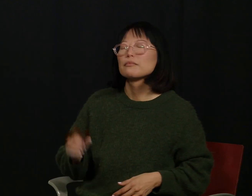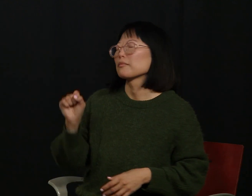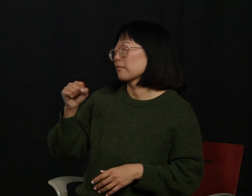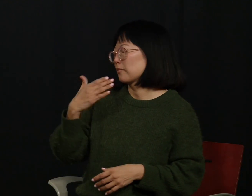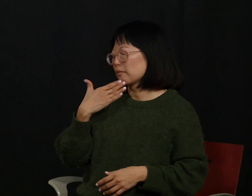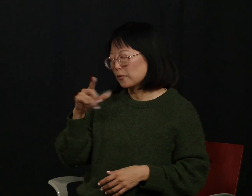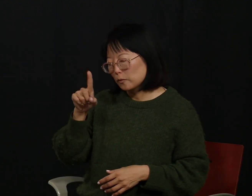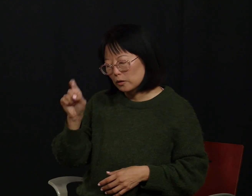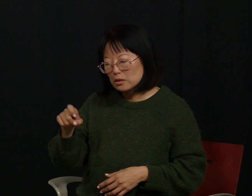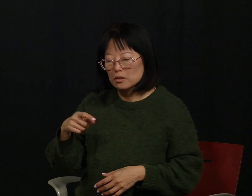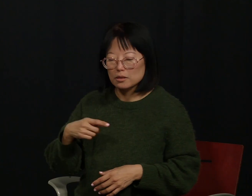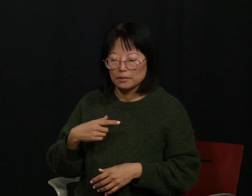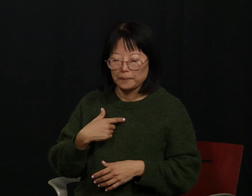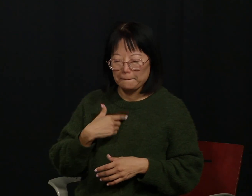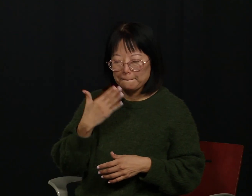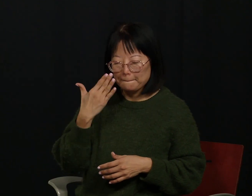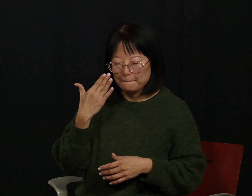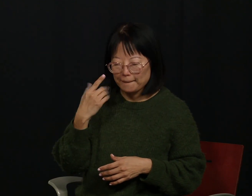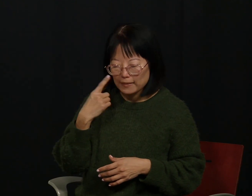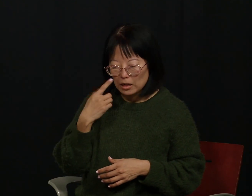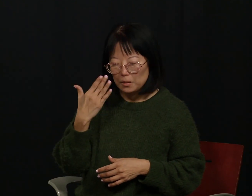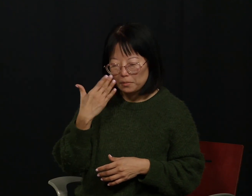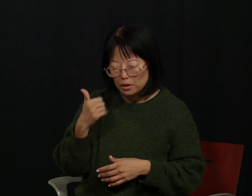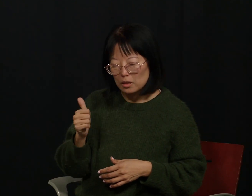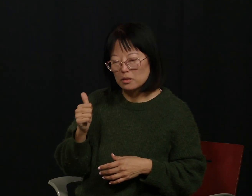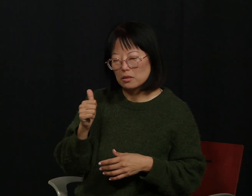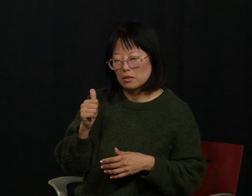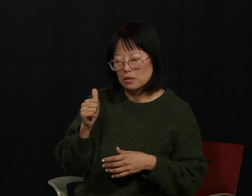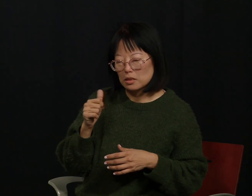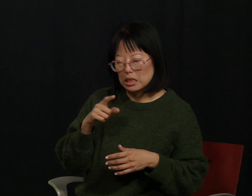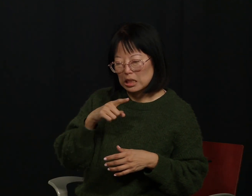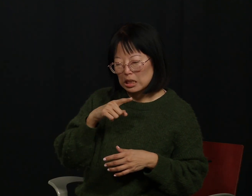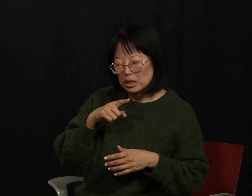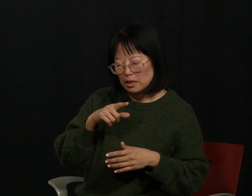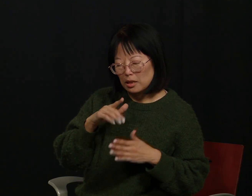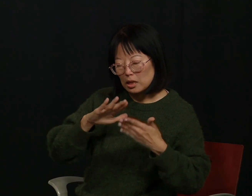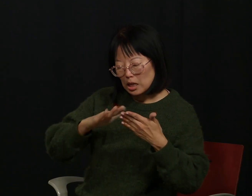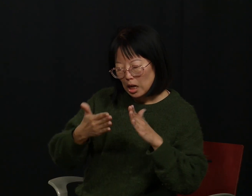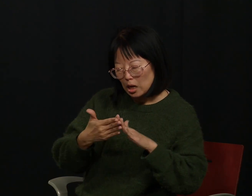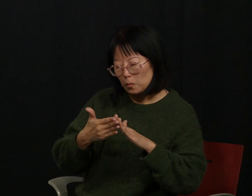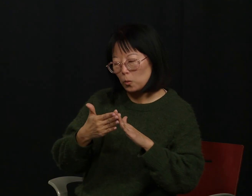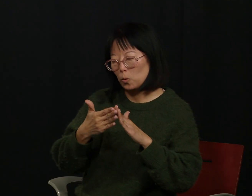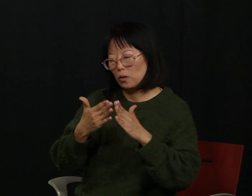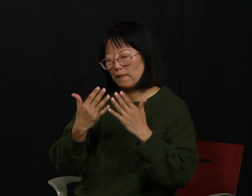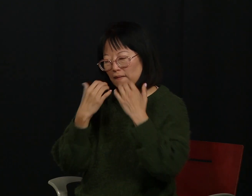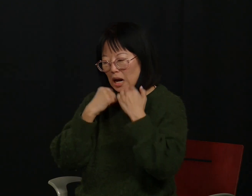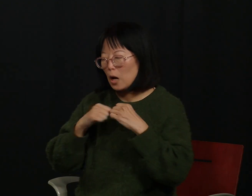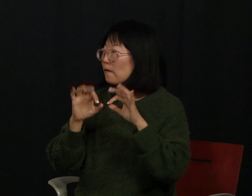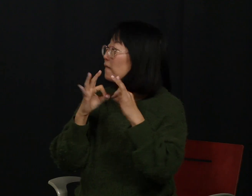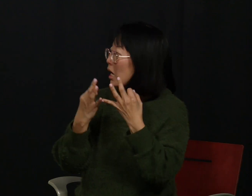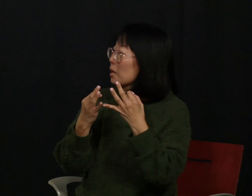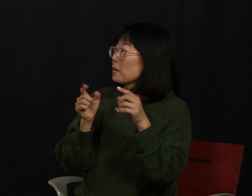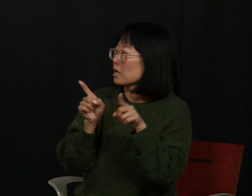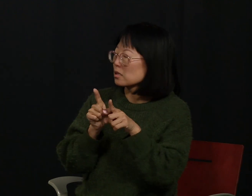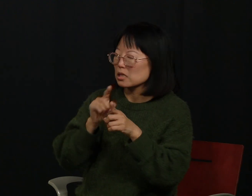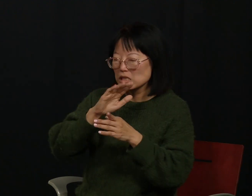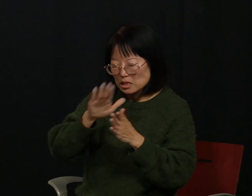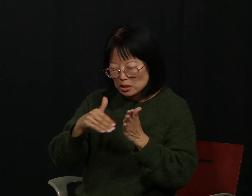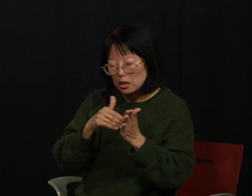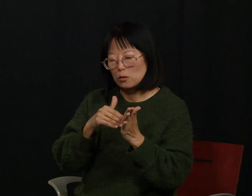Yes, thank you for that question. I think because the community values family as the